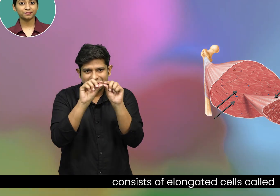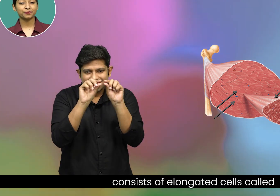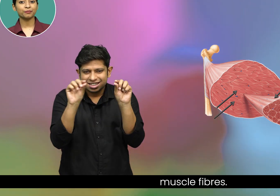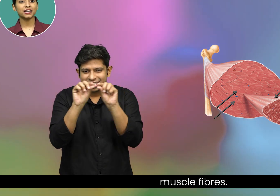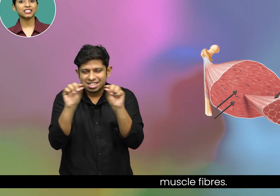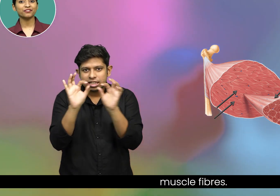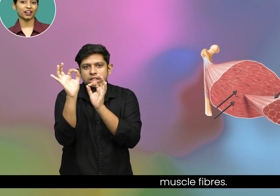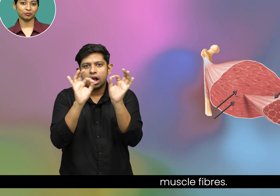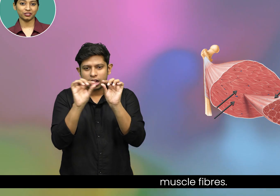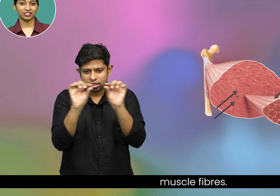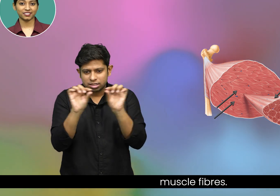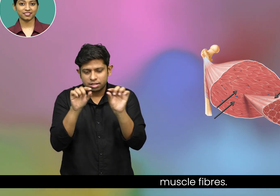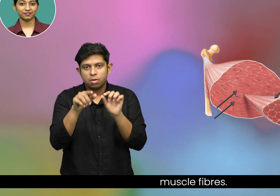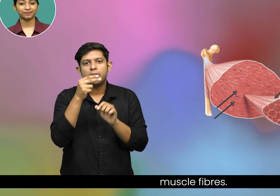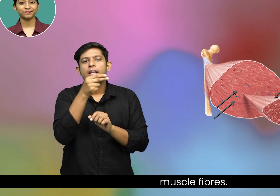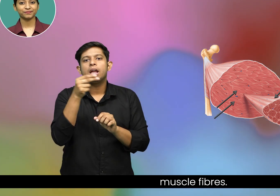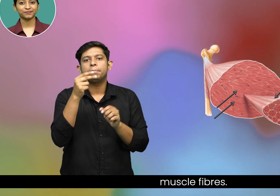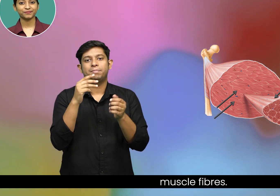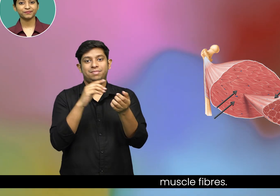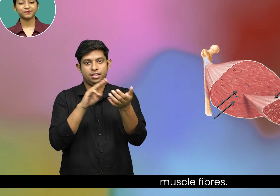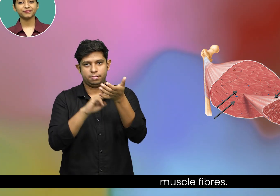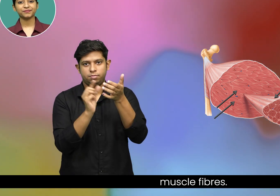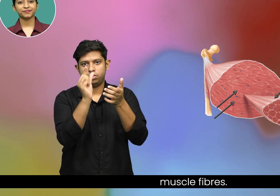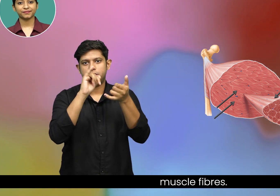called muscle fibers.